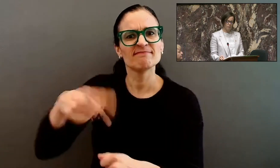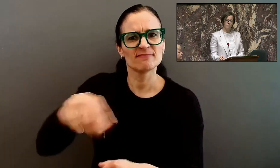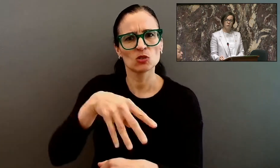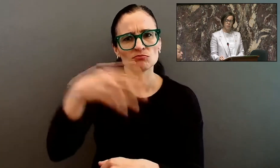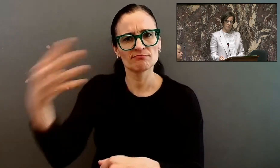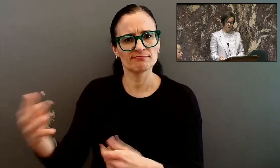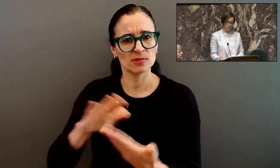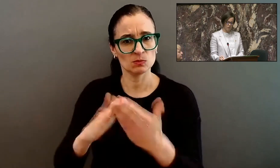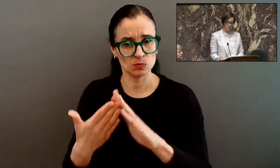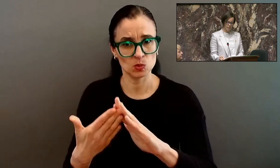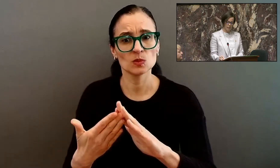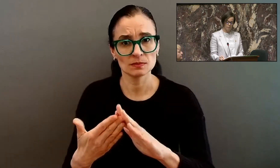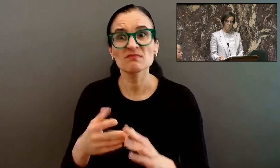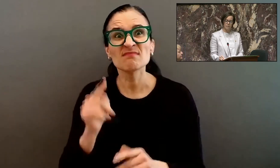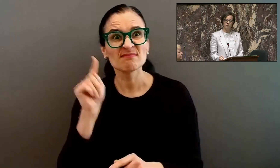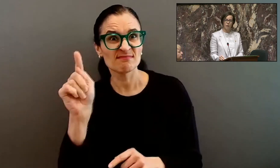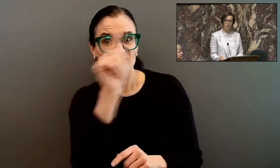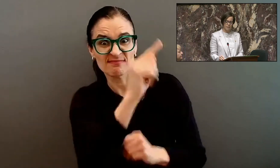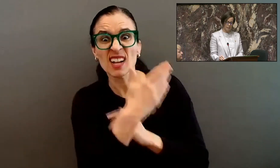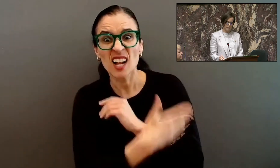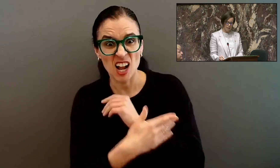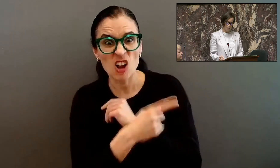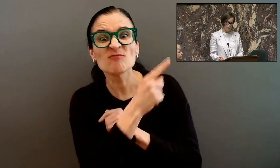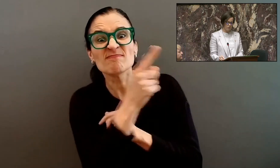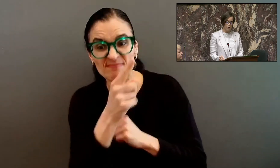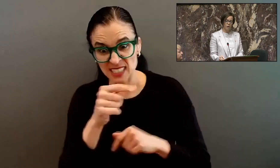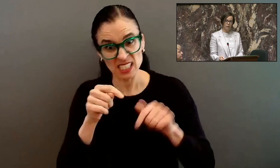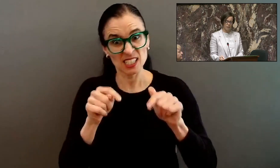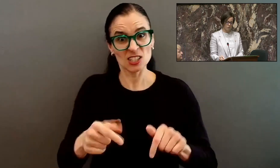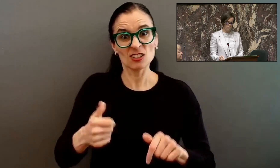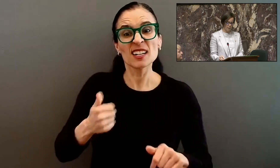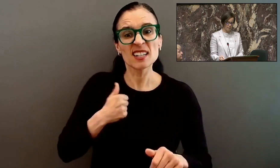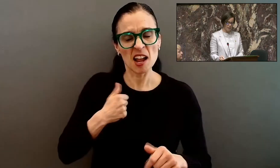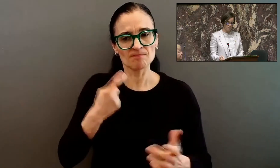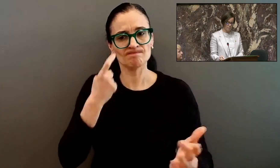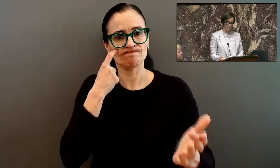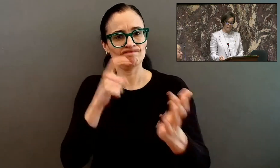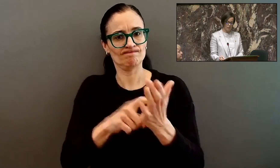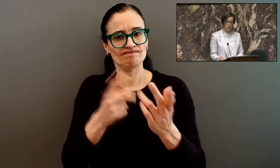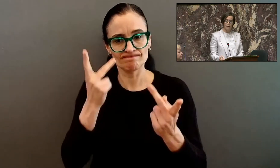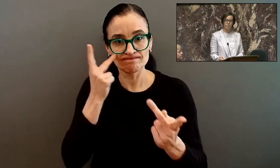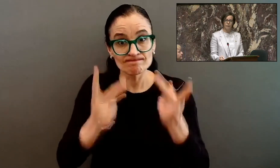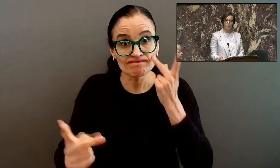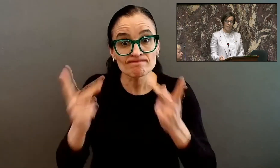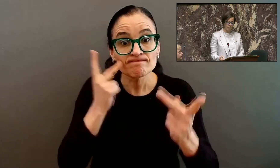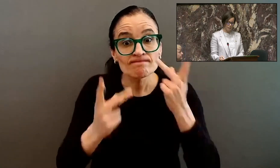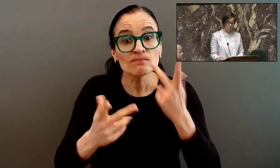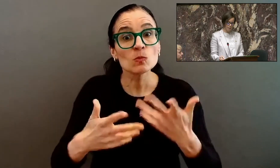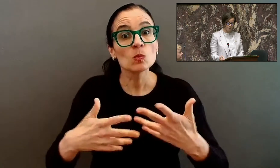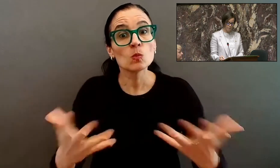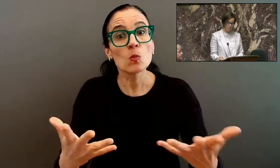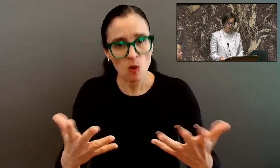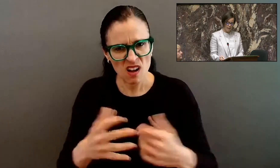seen a reemergence of increasingly regressive policies that are targeting 2S LGBTQIA+ people, and